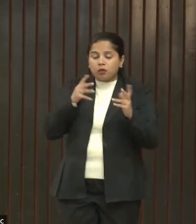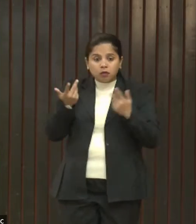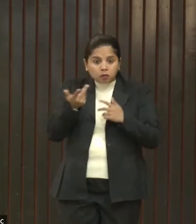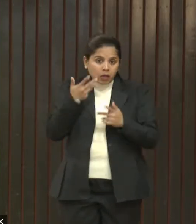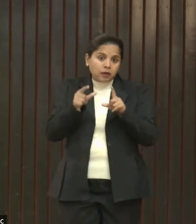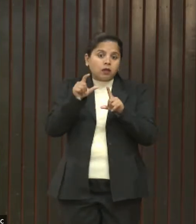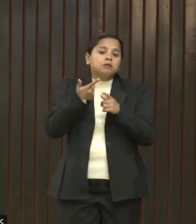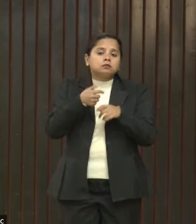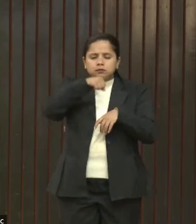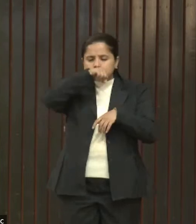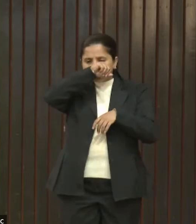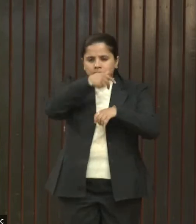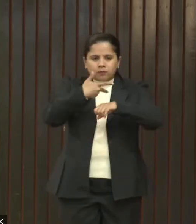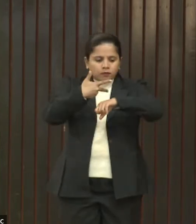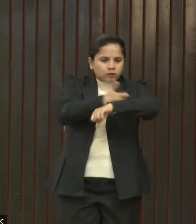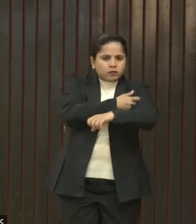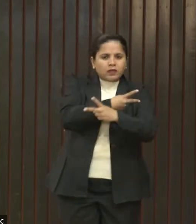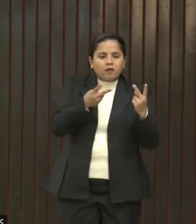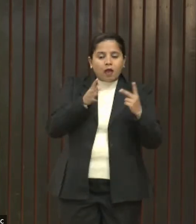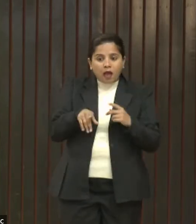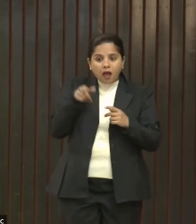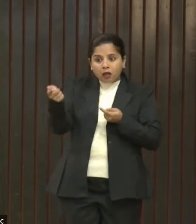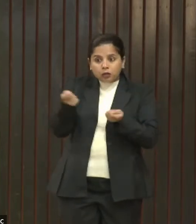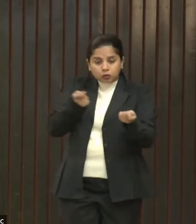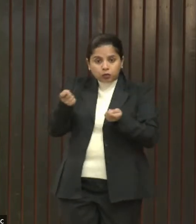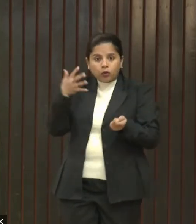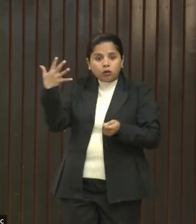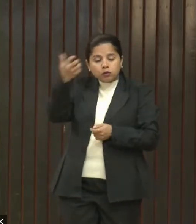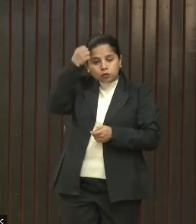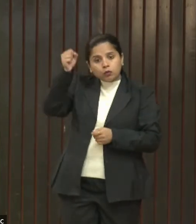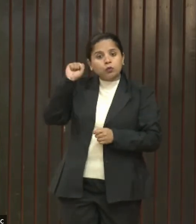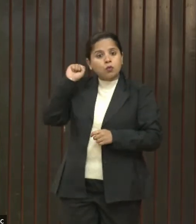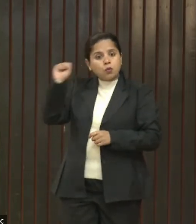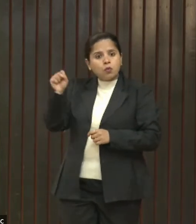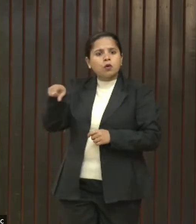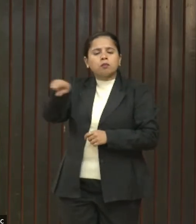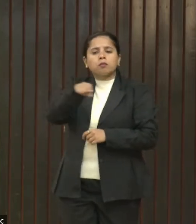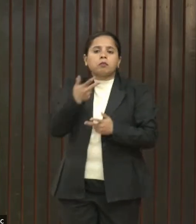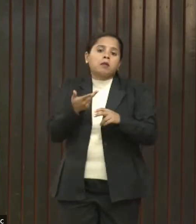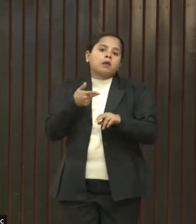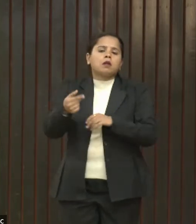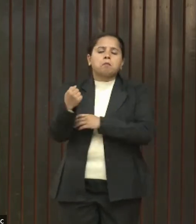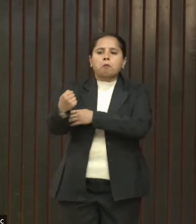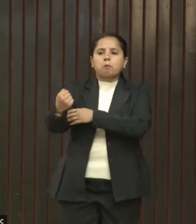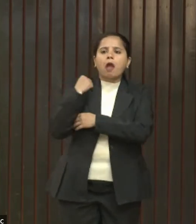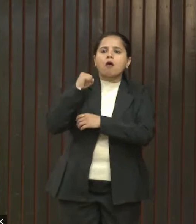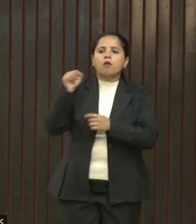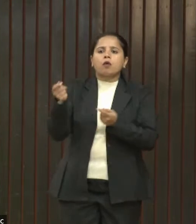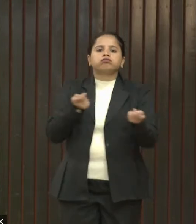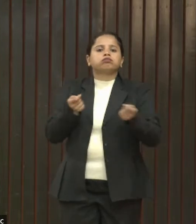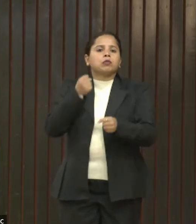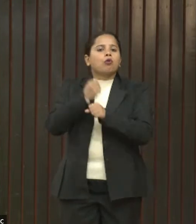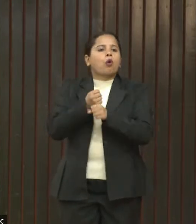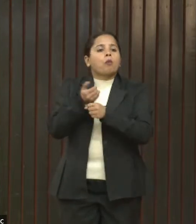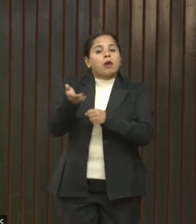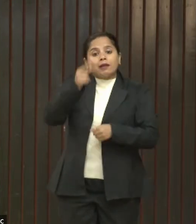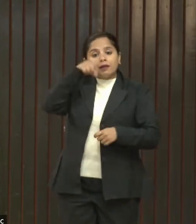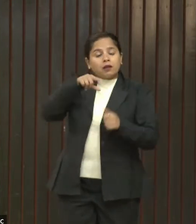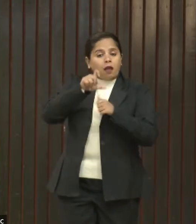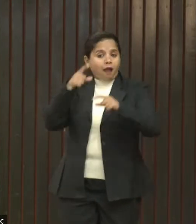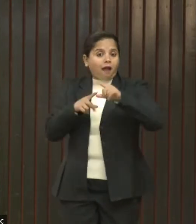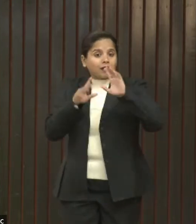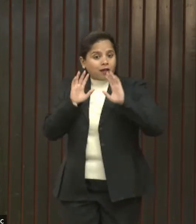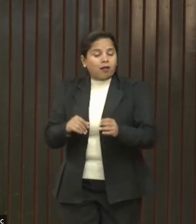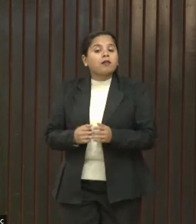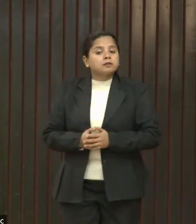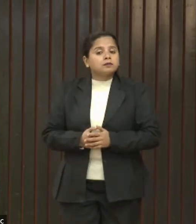Regulatory Authority, the way in which it's actually structured reflects the Federal Division of Powers under the Government of India Act. And there